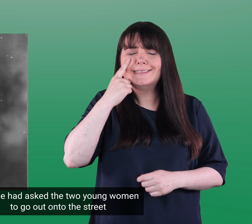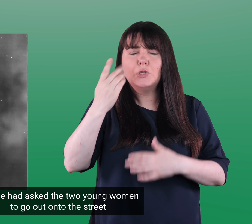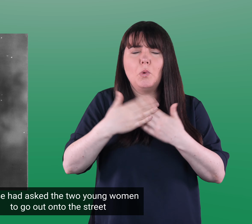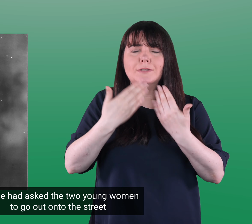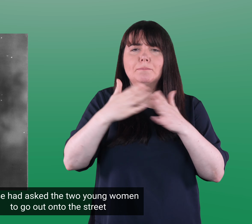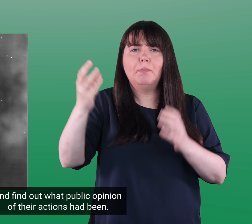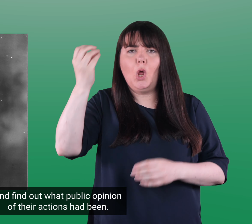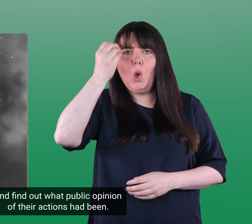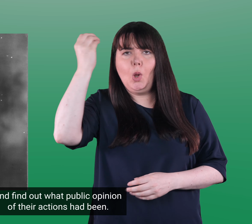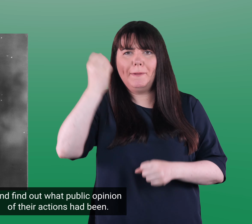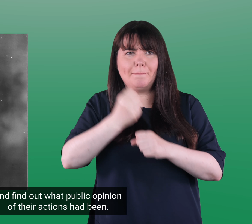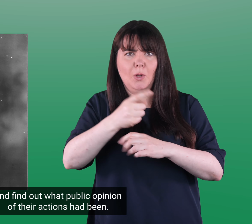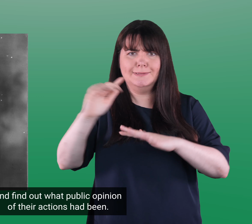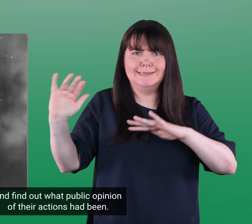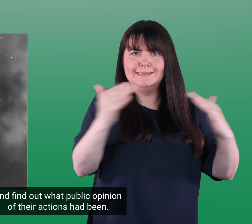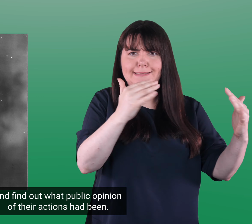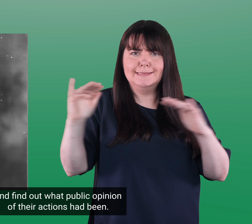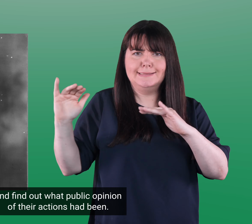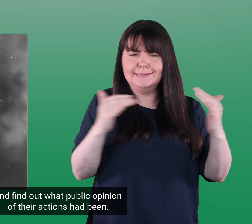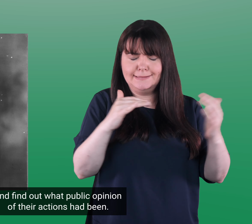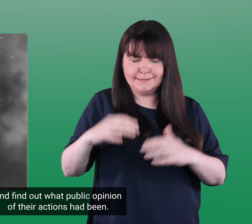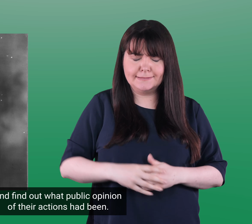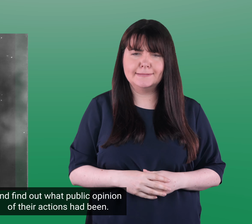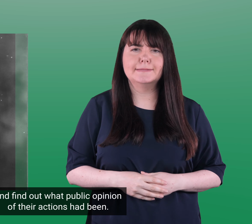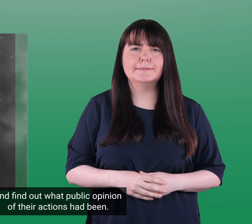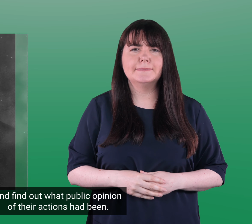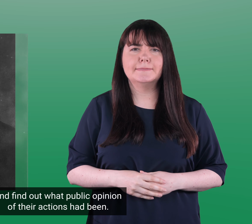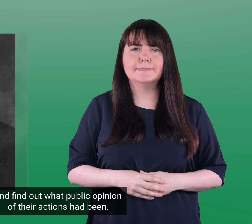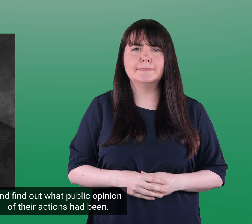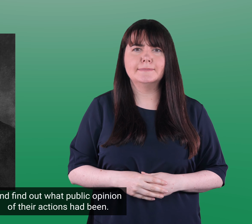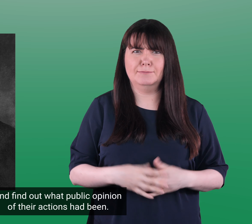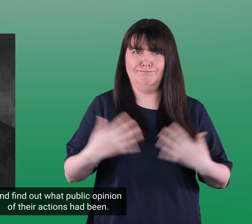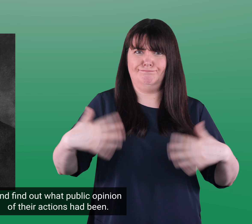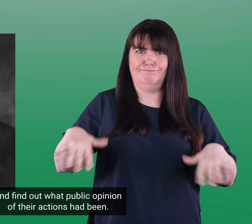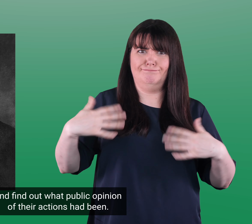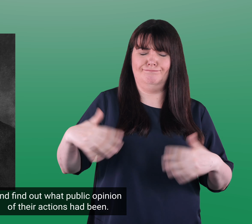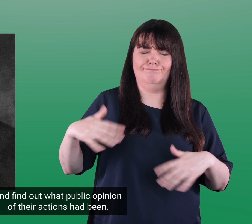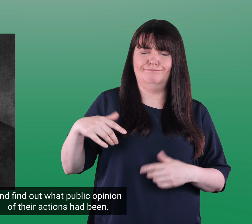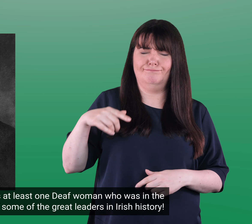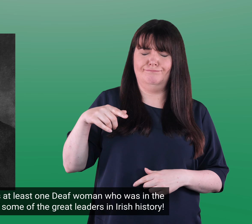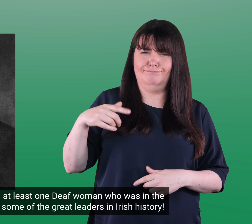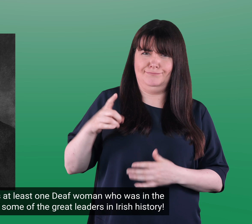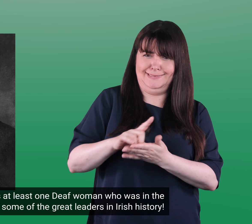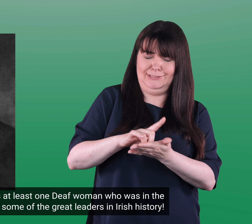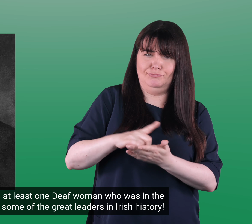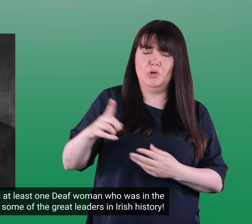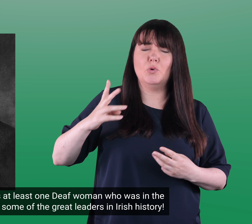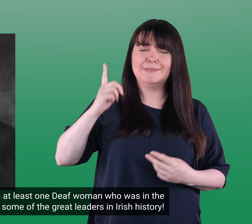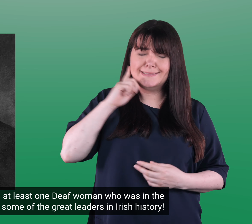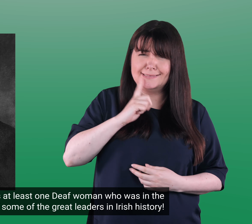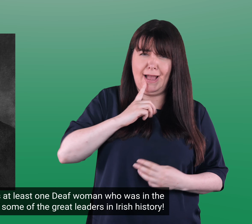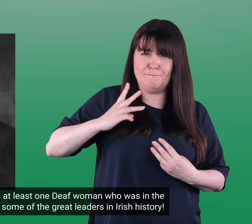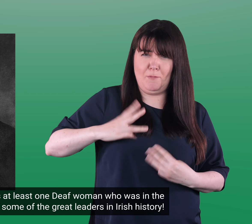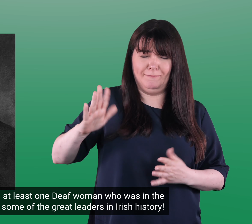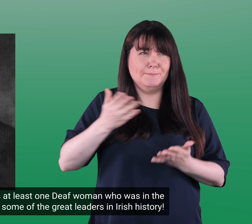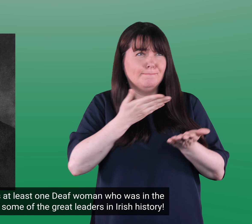street and find out what public opinion of their actions had been. So here was at least one deaf woman who was